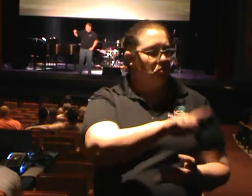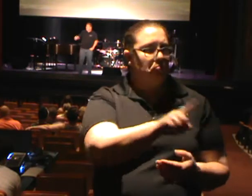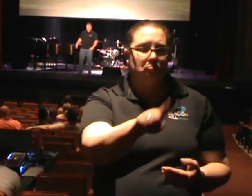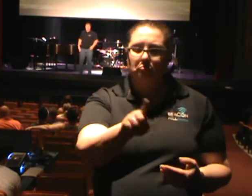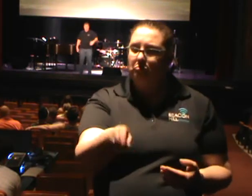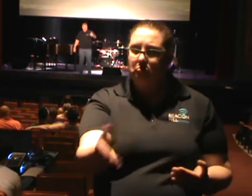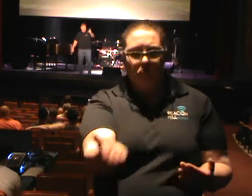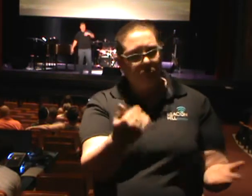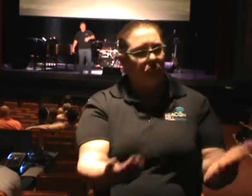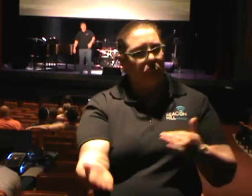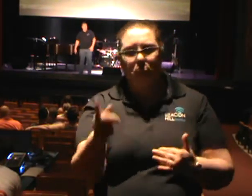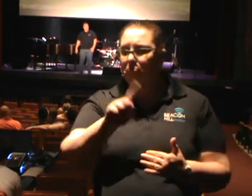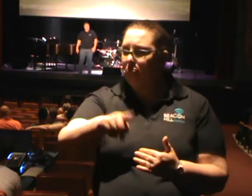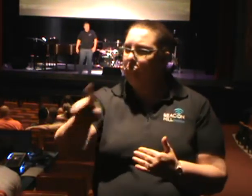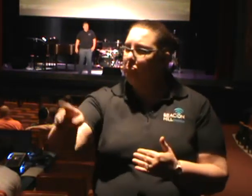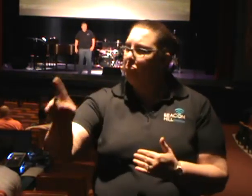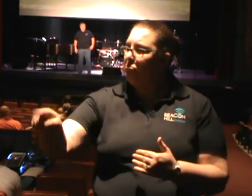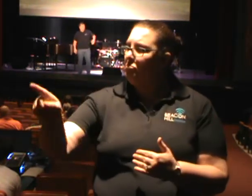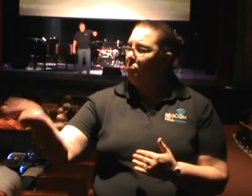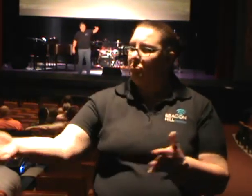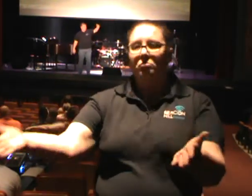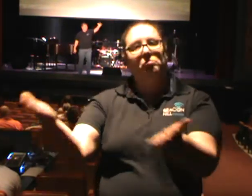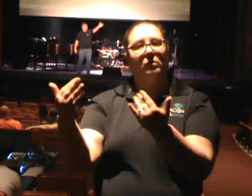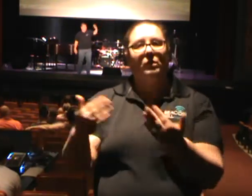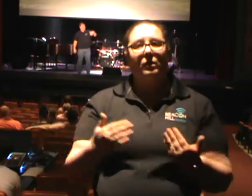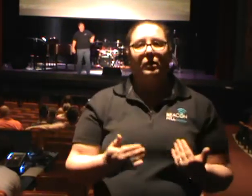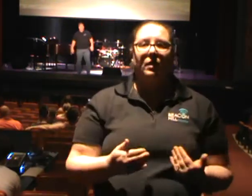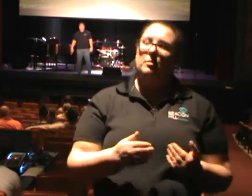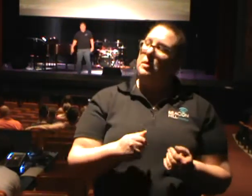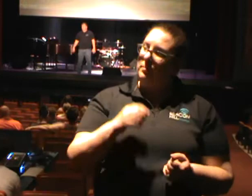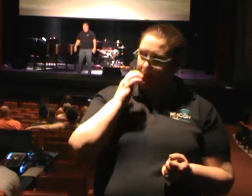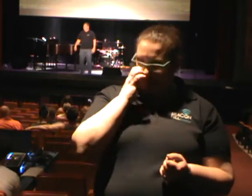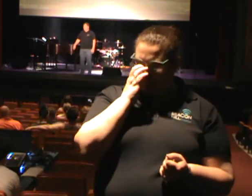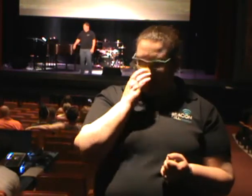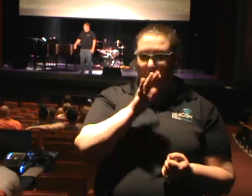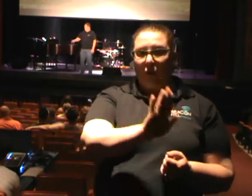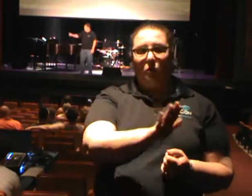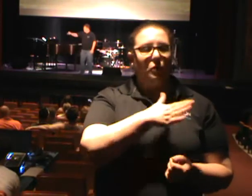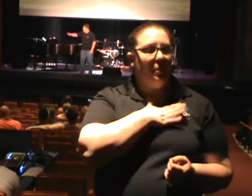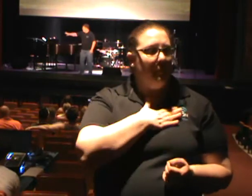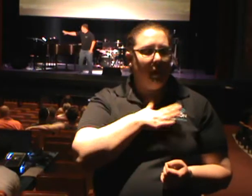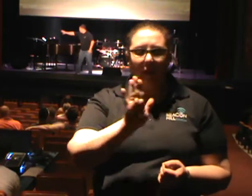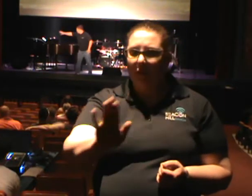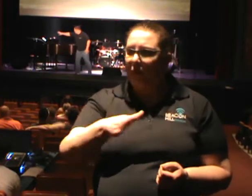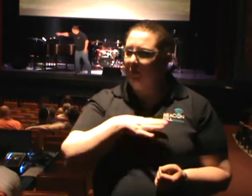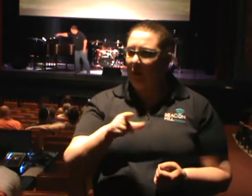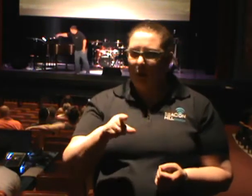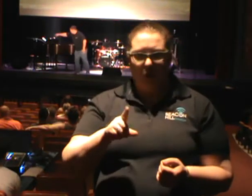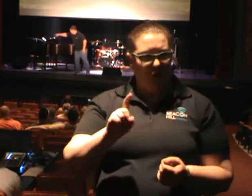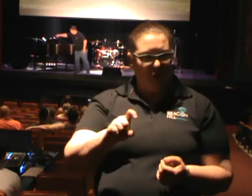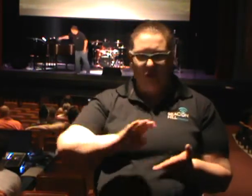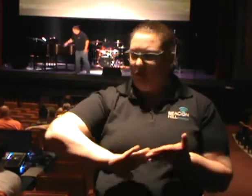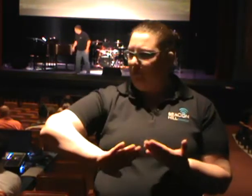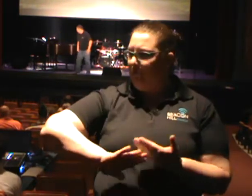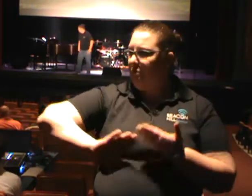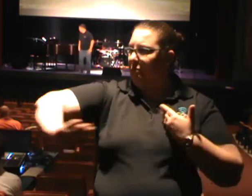you can come with me. Kim, you come with me. Here we go. Katie, you come over this way. Hold up. You might want to stand over there for a second. I'll get to you in a minute, son. All